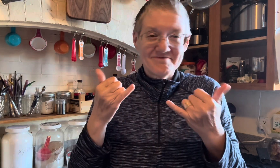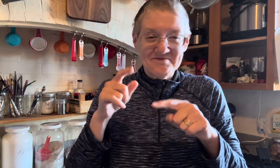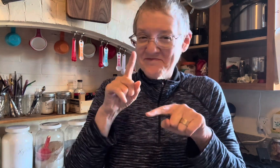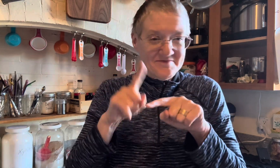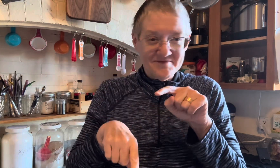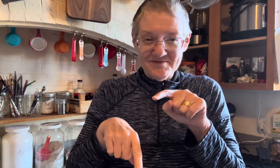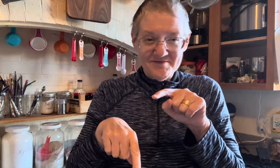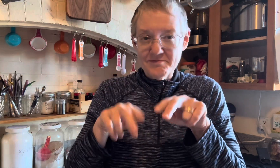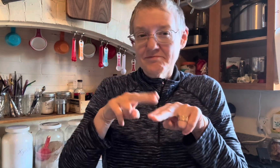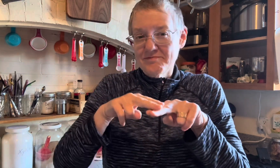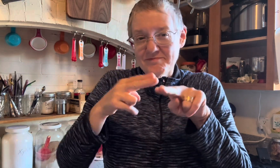that anymore.